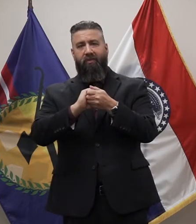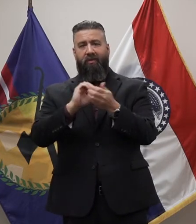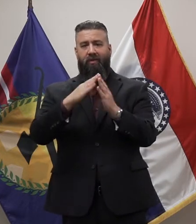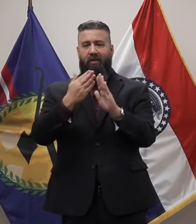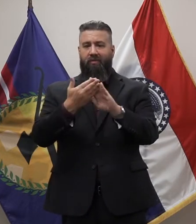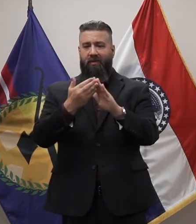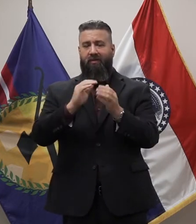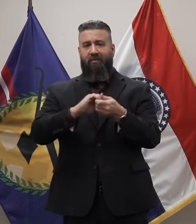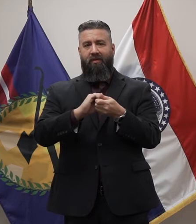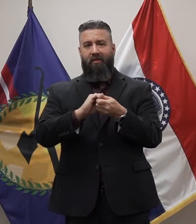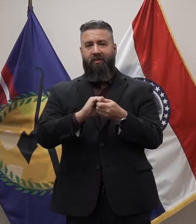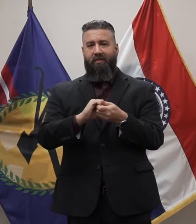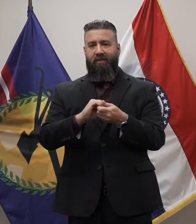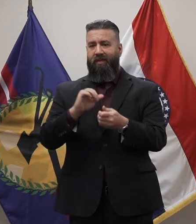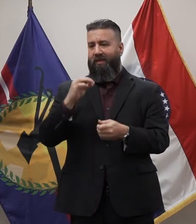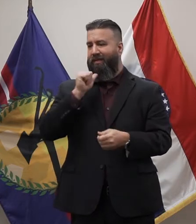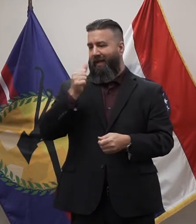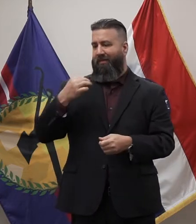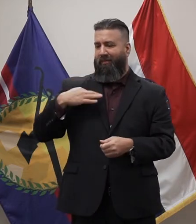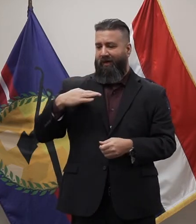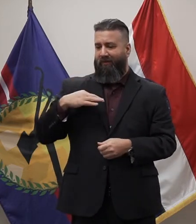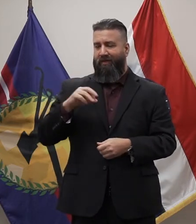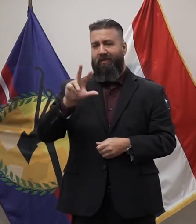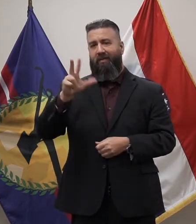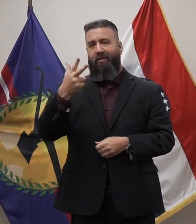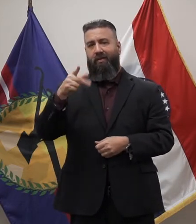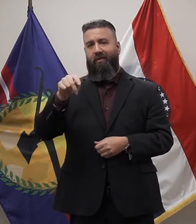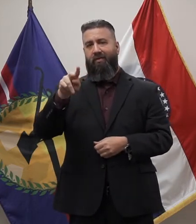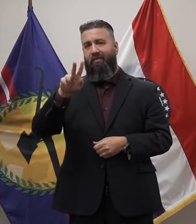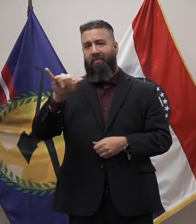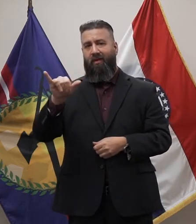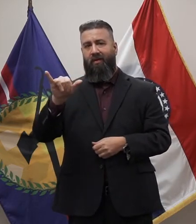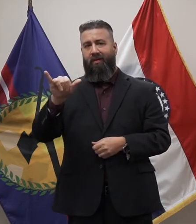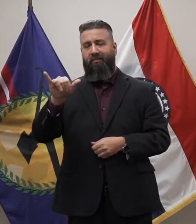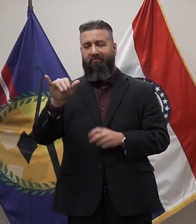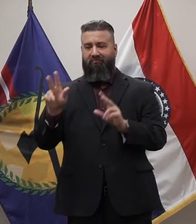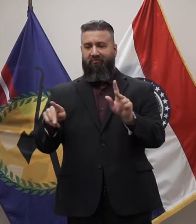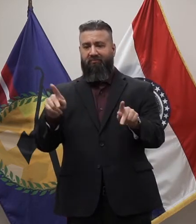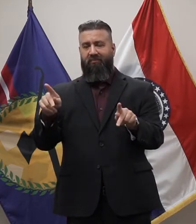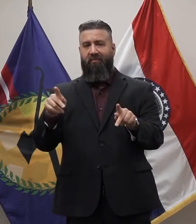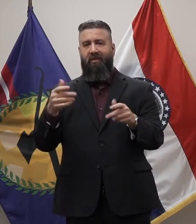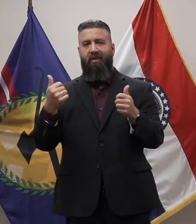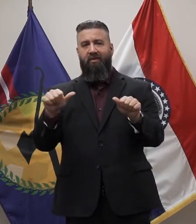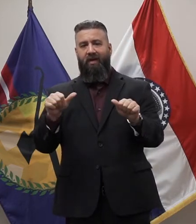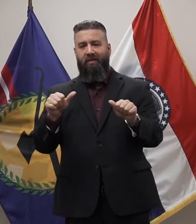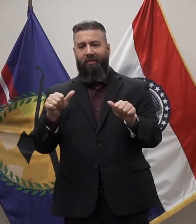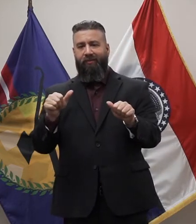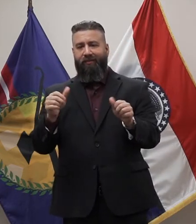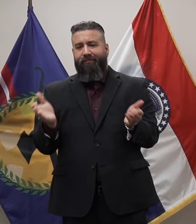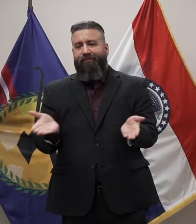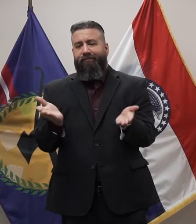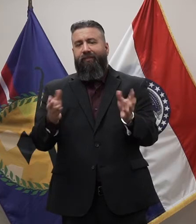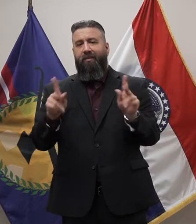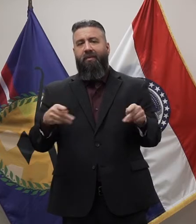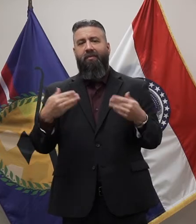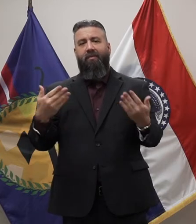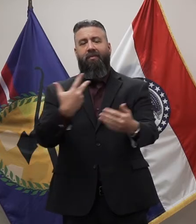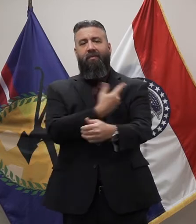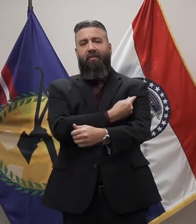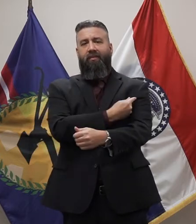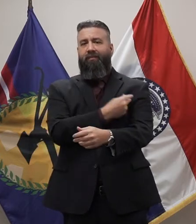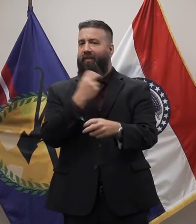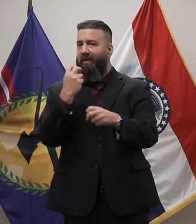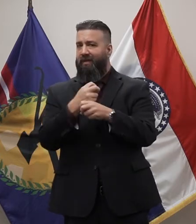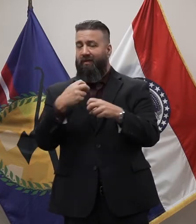with third-party validators to try and break down the vaccine hesitancy in our community. I think they've done a good job. It's a